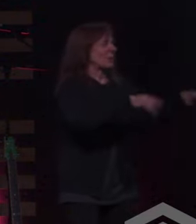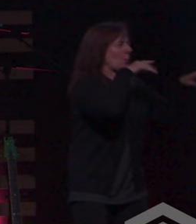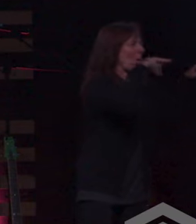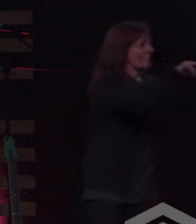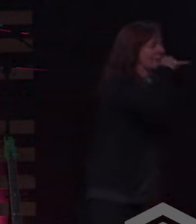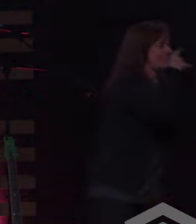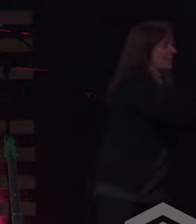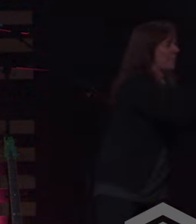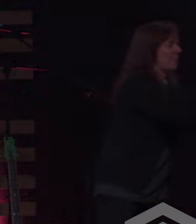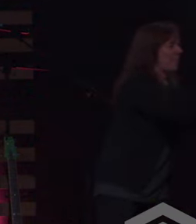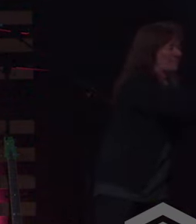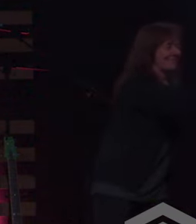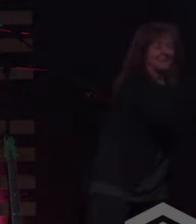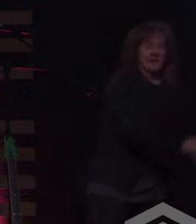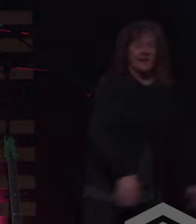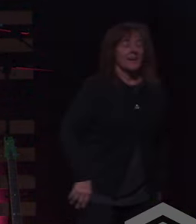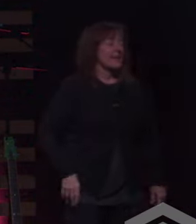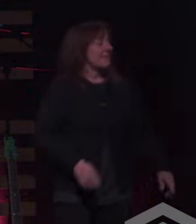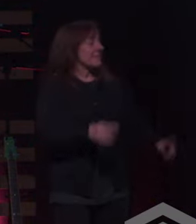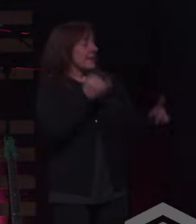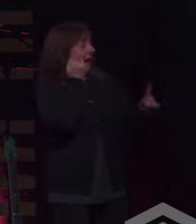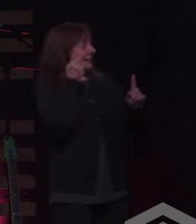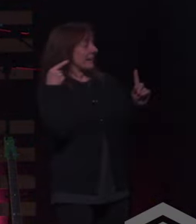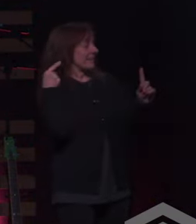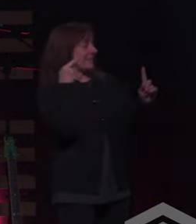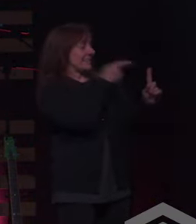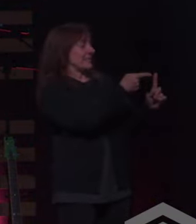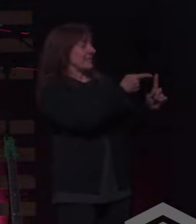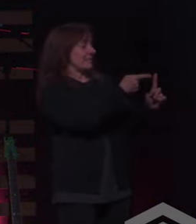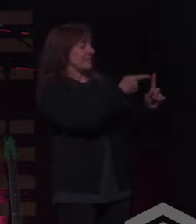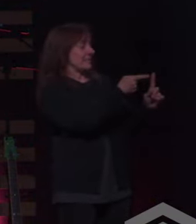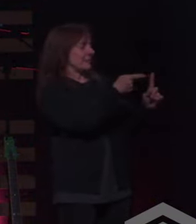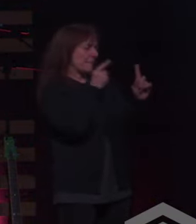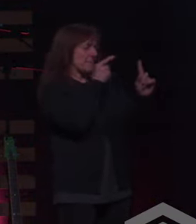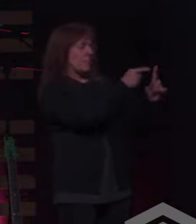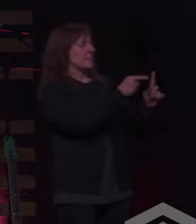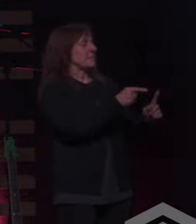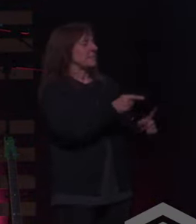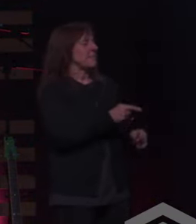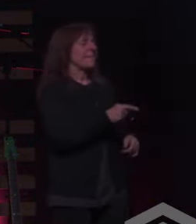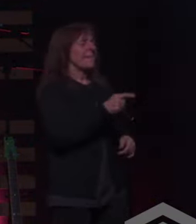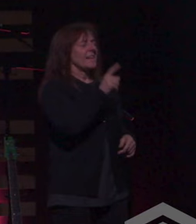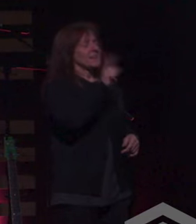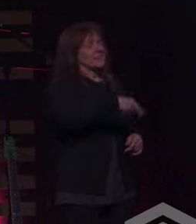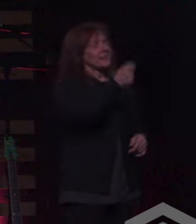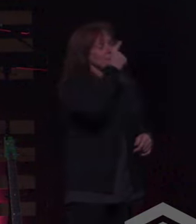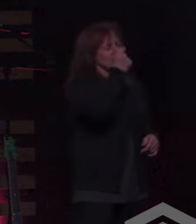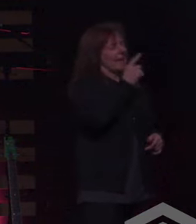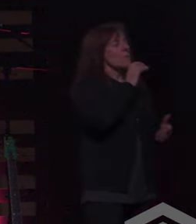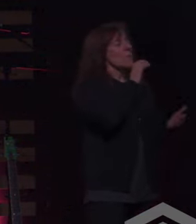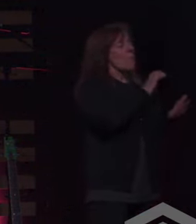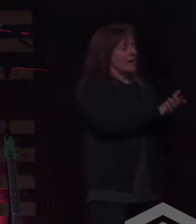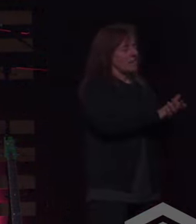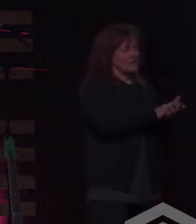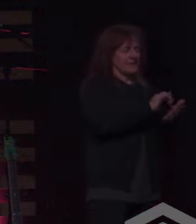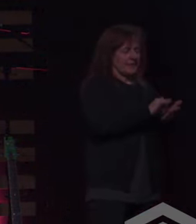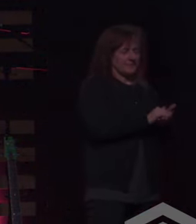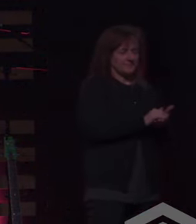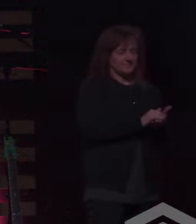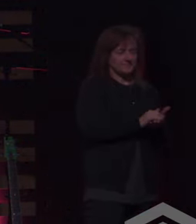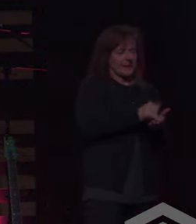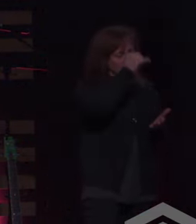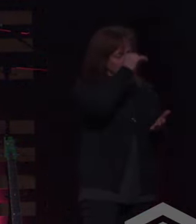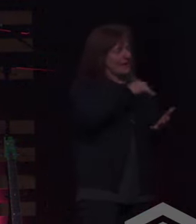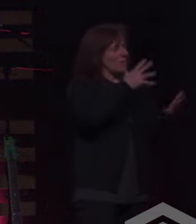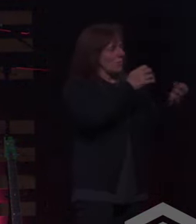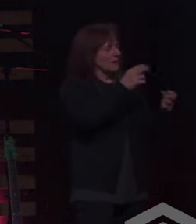because this is the idea of intentionality, and this is really important for us to understand. You have to understand, wives, that men